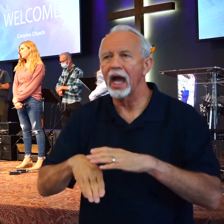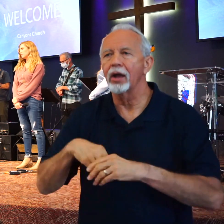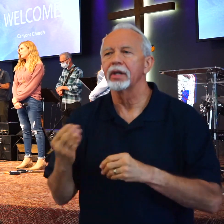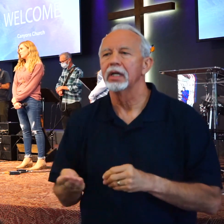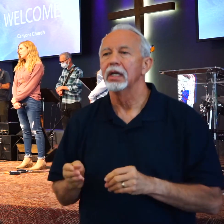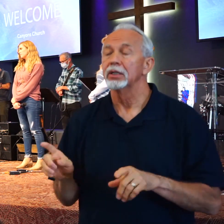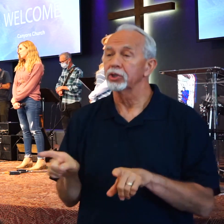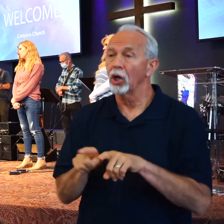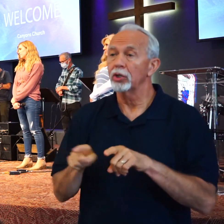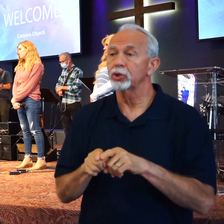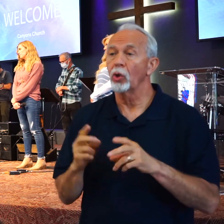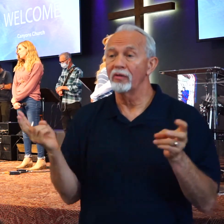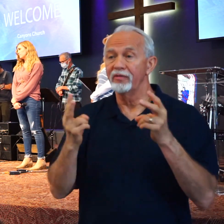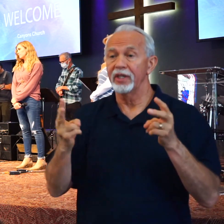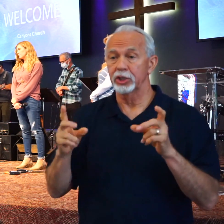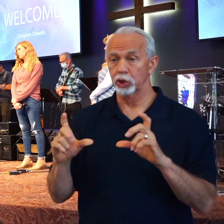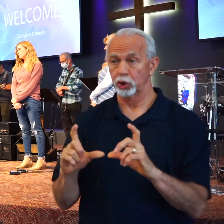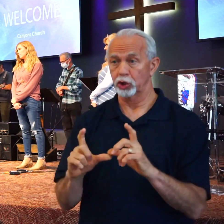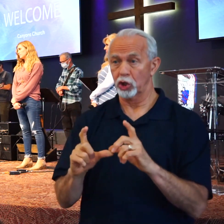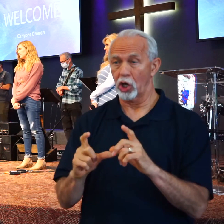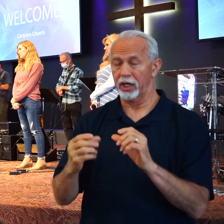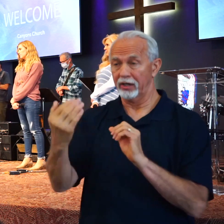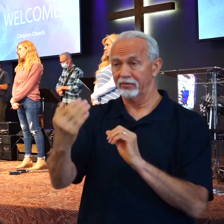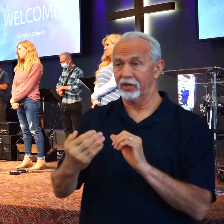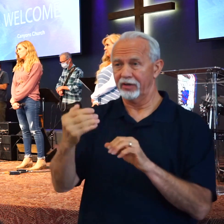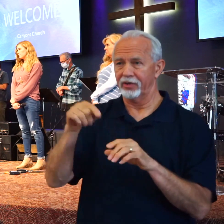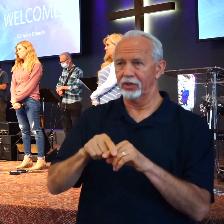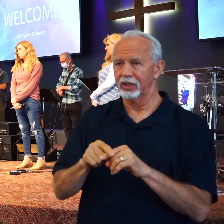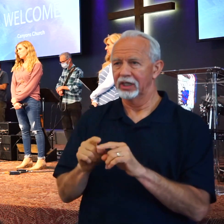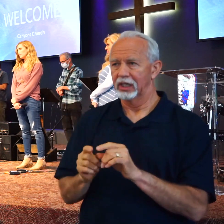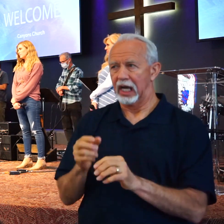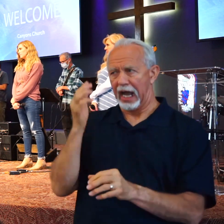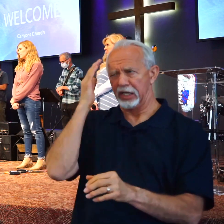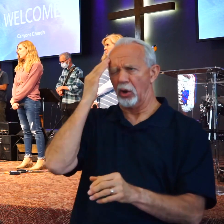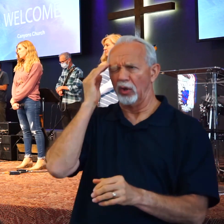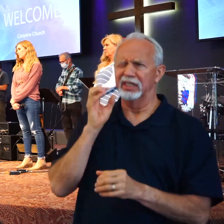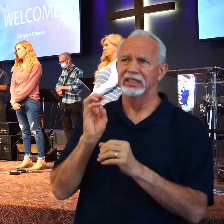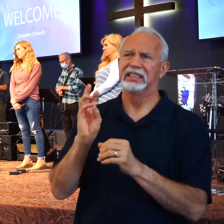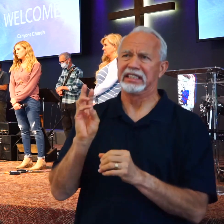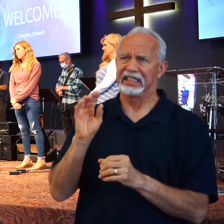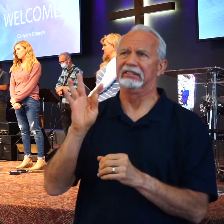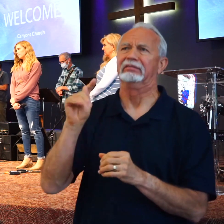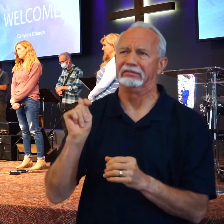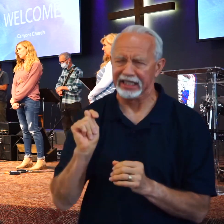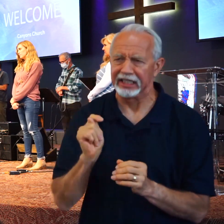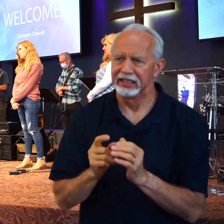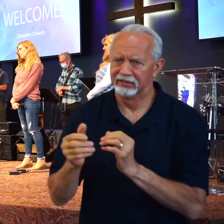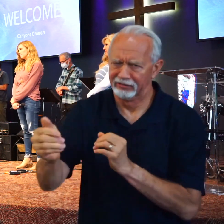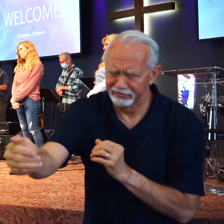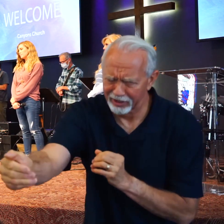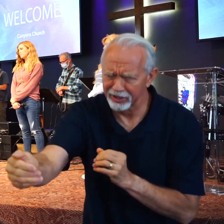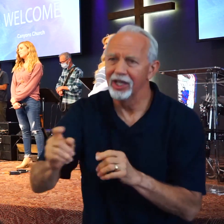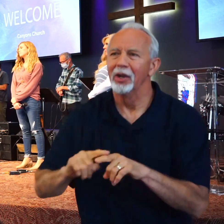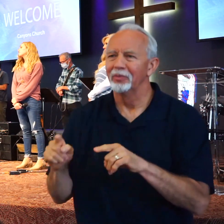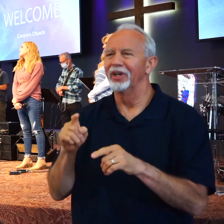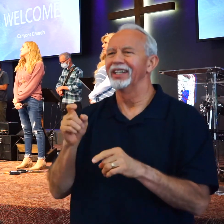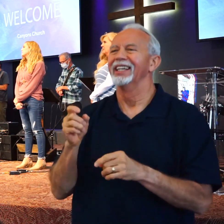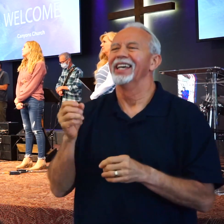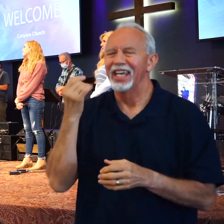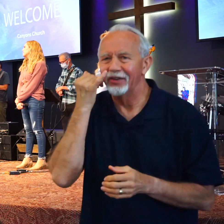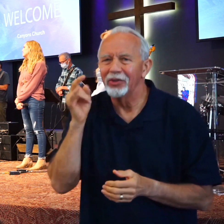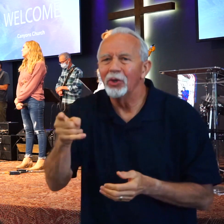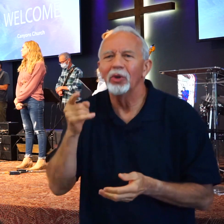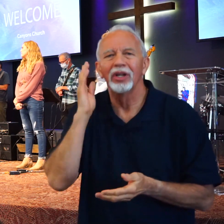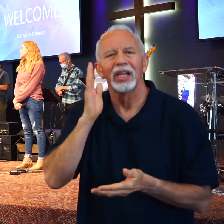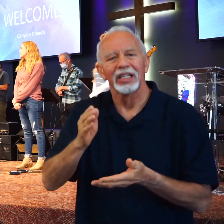It's located in front of you. It's a little bit of a jog to the row in front of you these days, but we'd love to have you fill that out so we can have a record